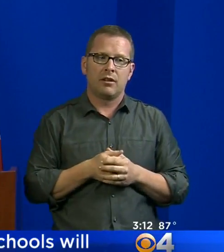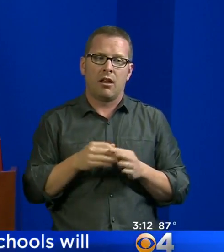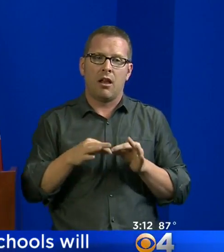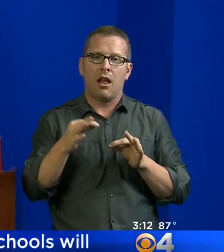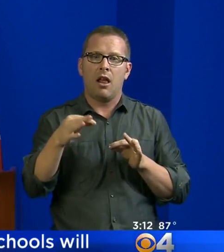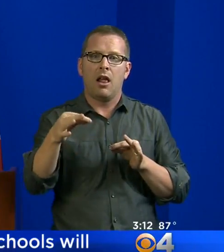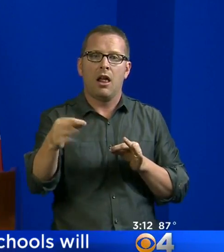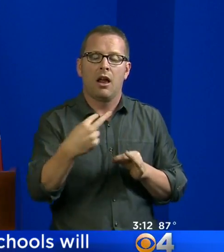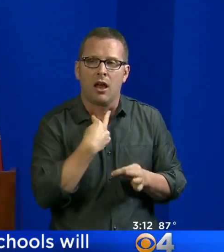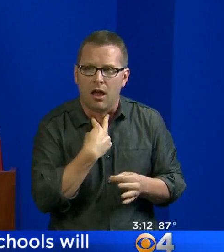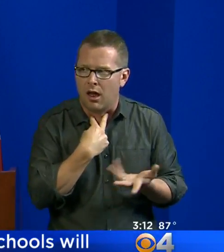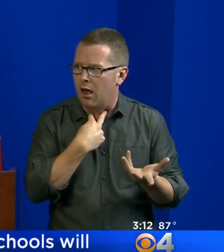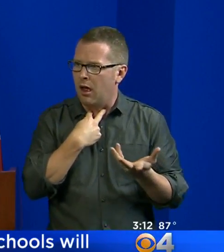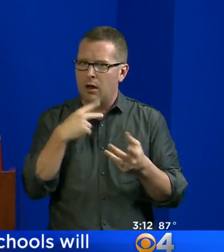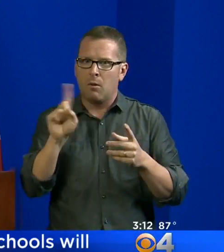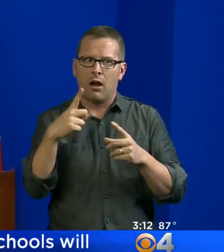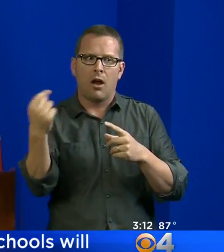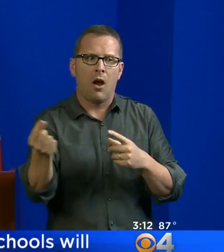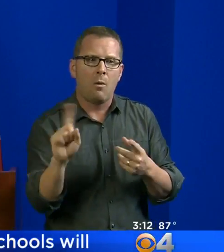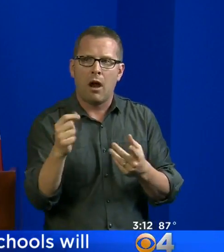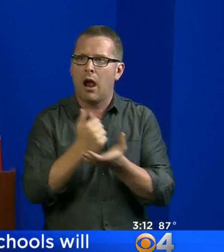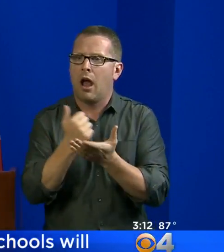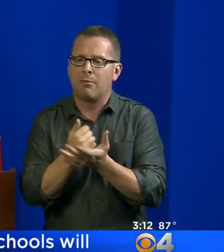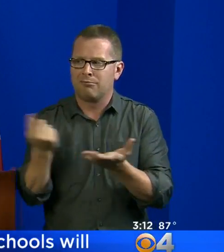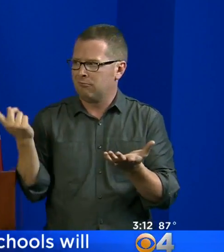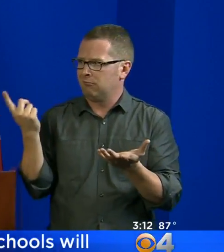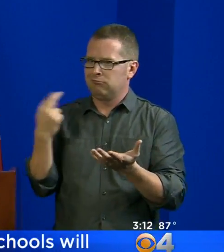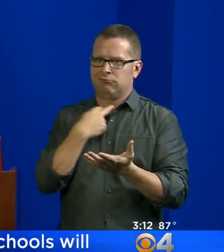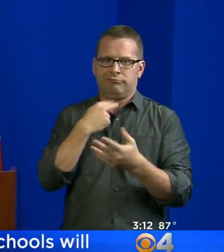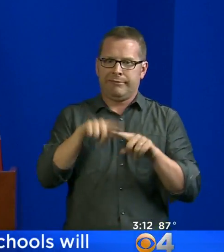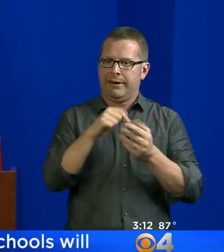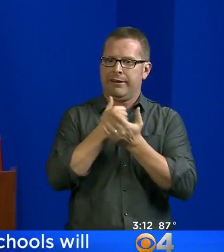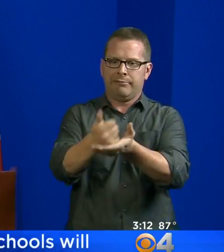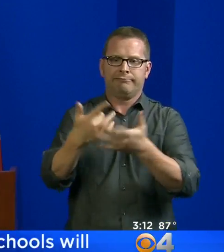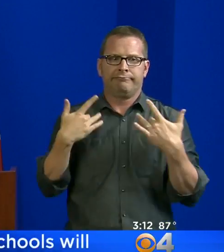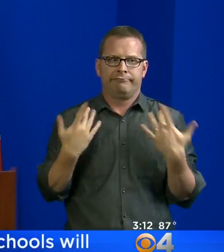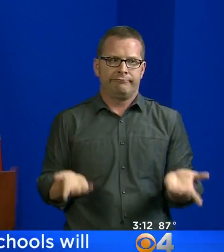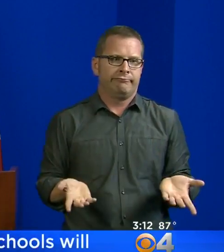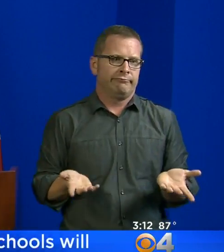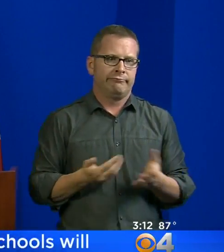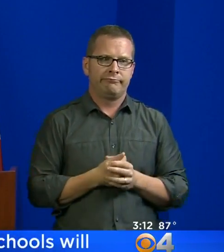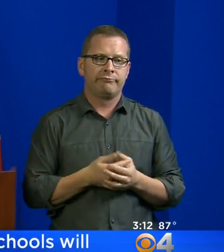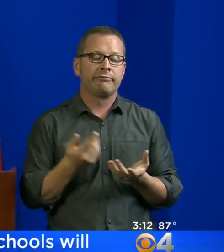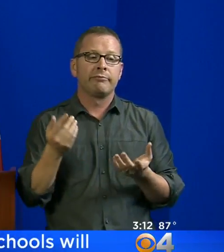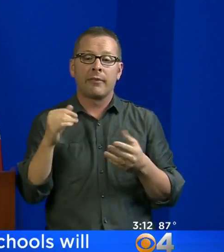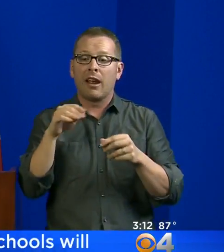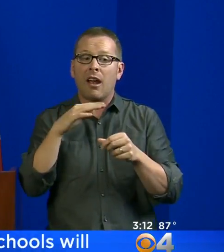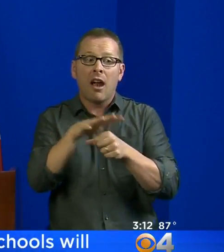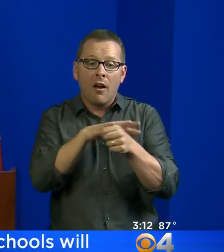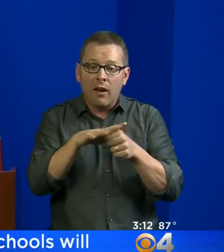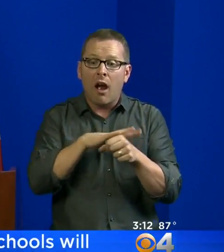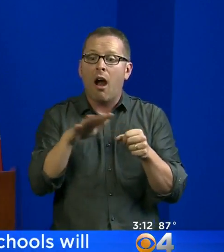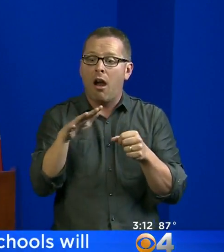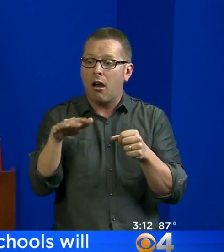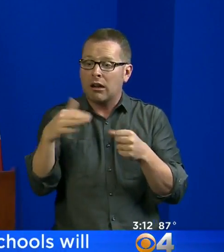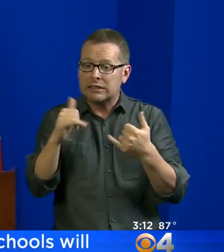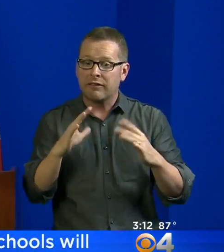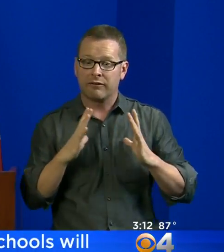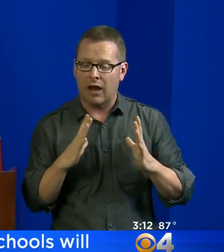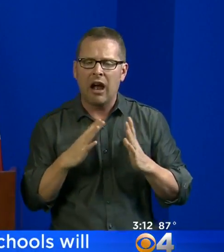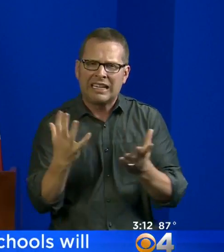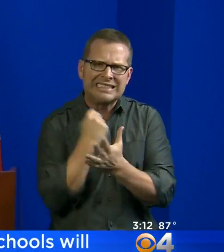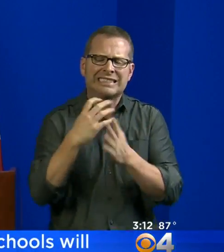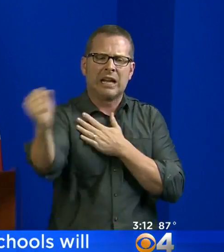get to them. So we're going to be overly cautious at this time, and we're going to ask for voluntary cooperation out there from our residents and